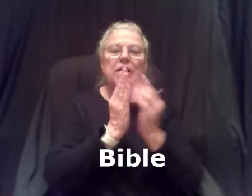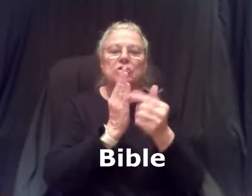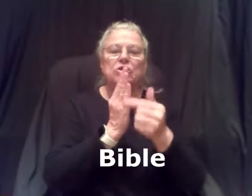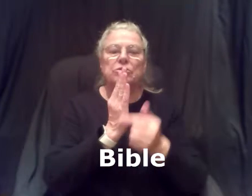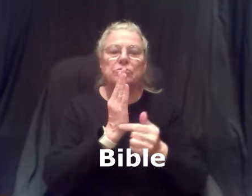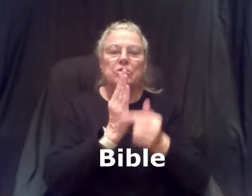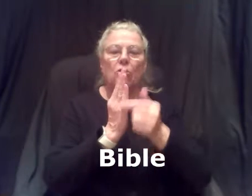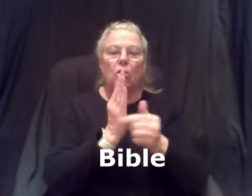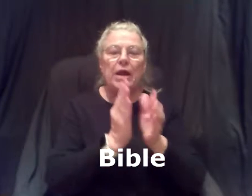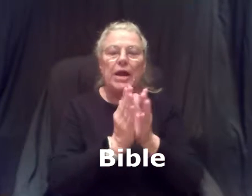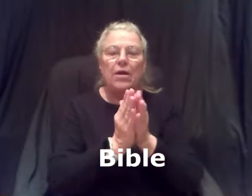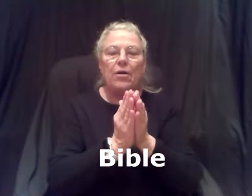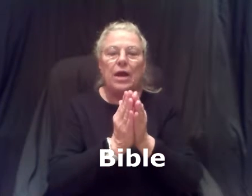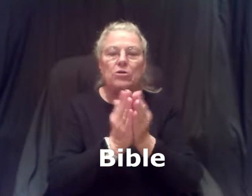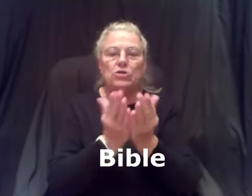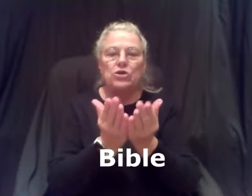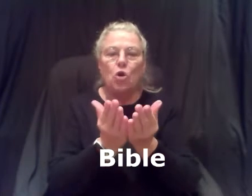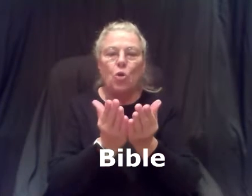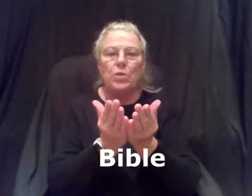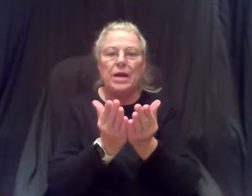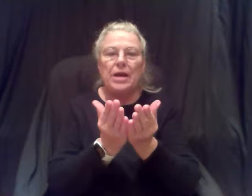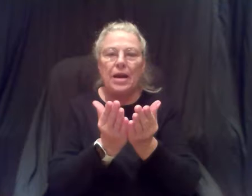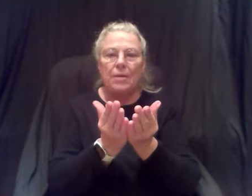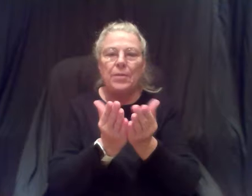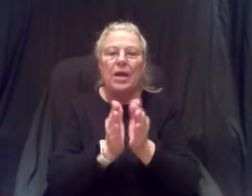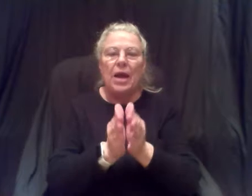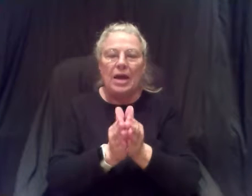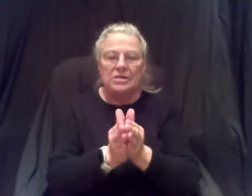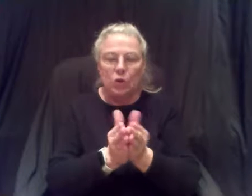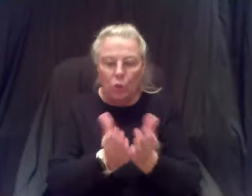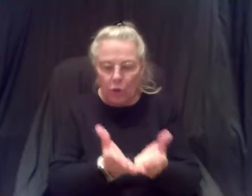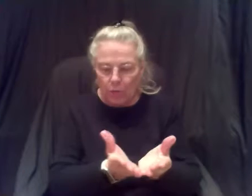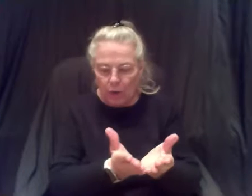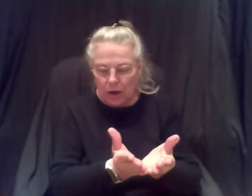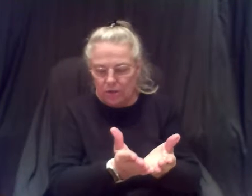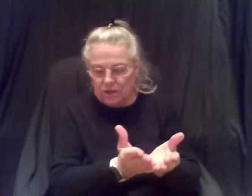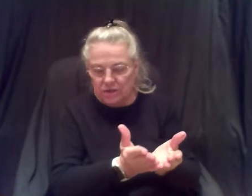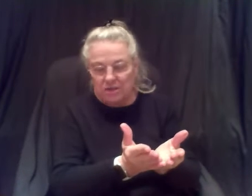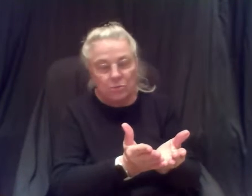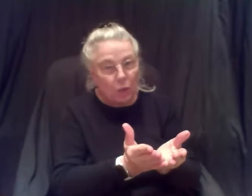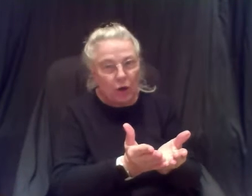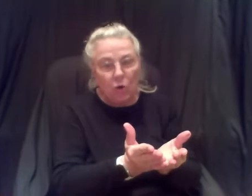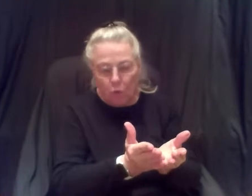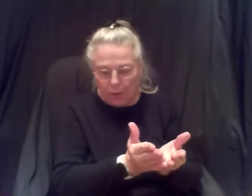hinged along here, and you're just opening it up as you would a book, Jesus's book or Bible.